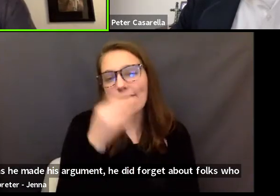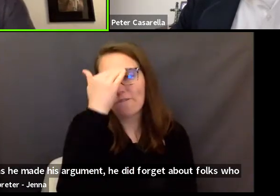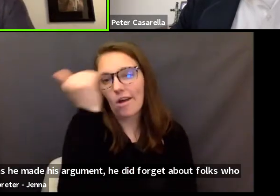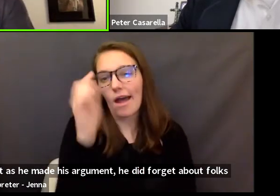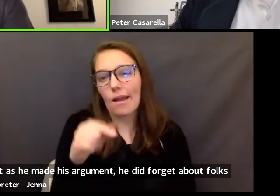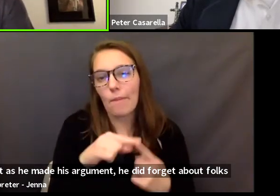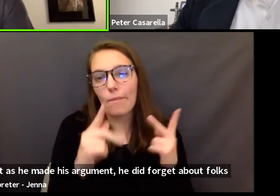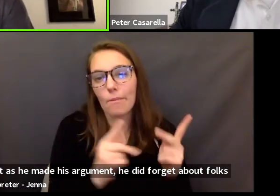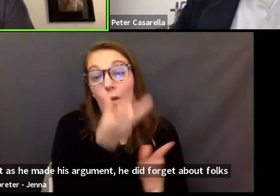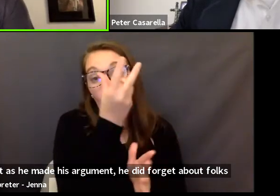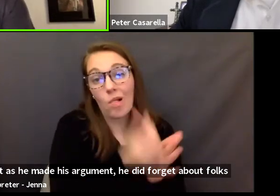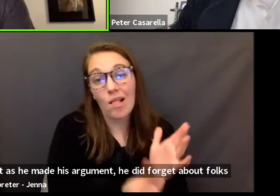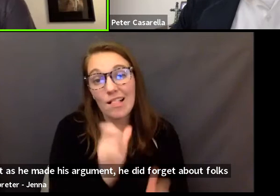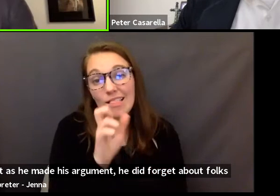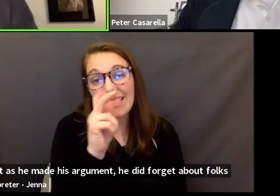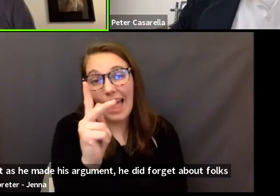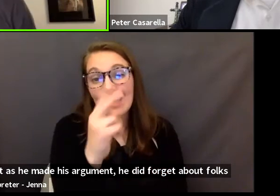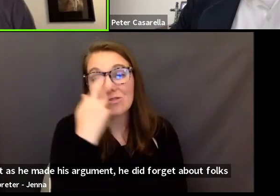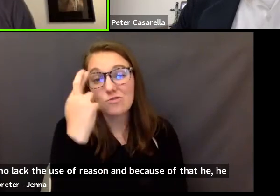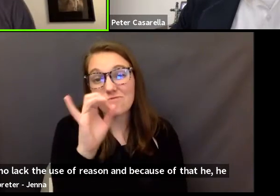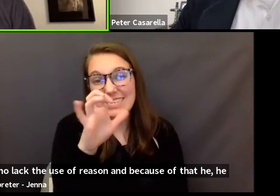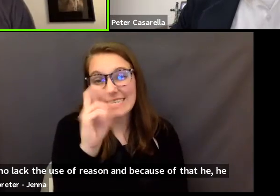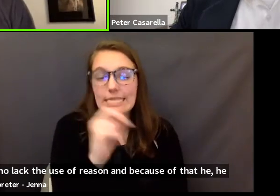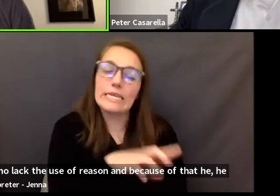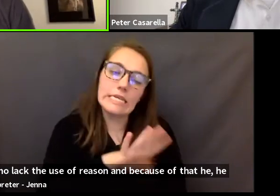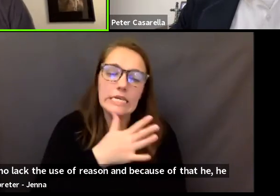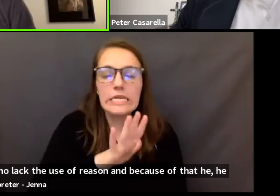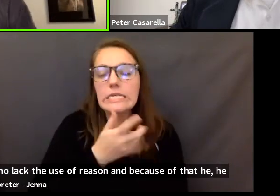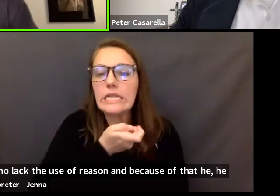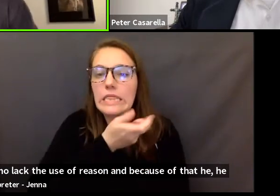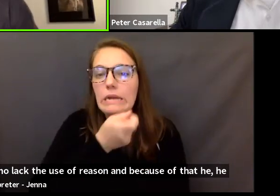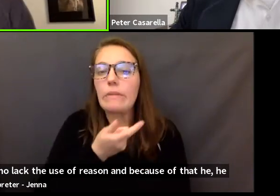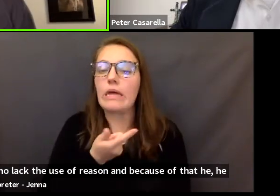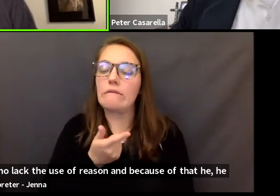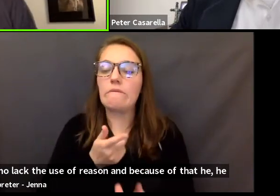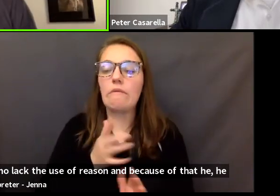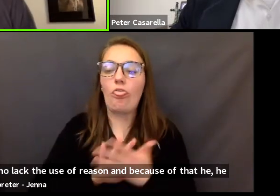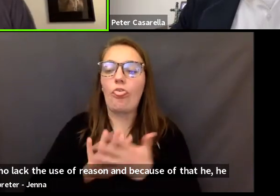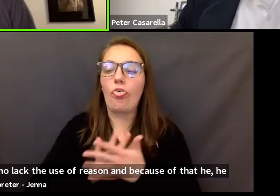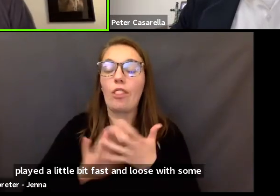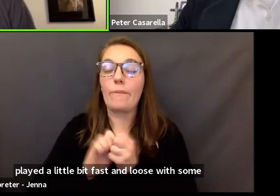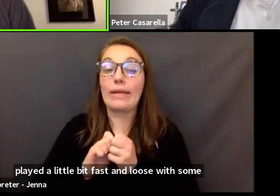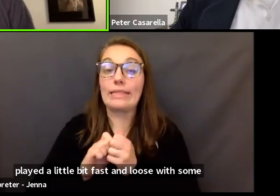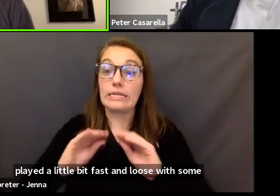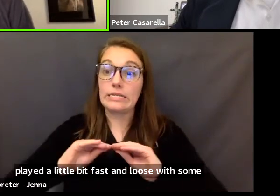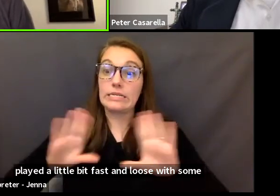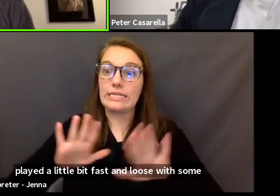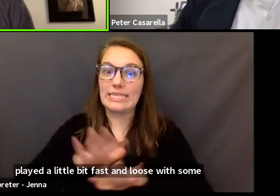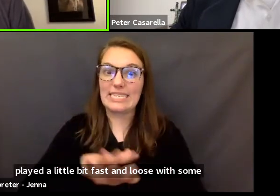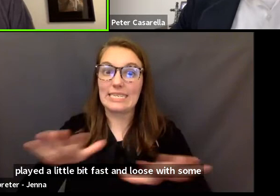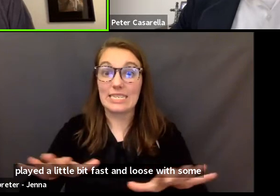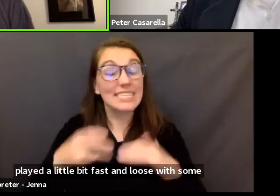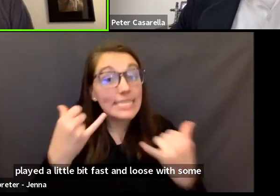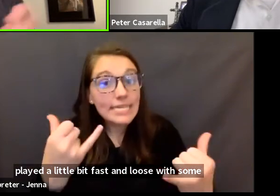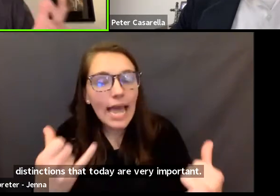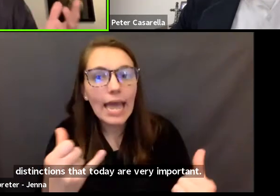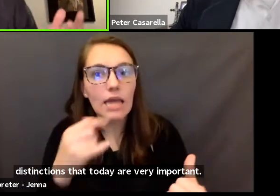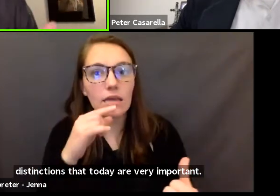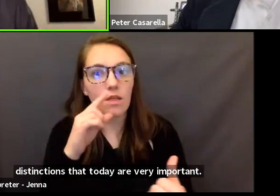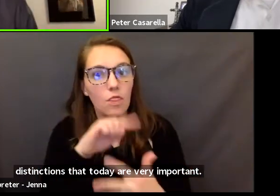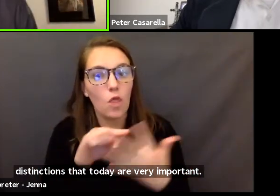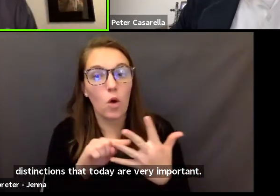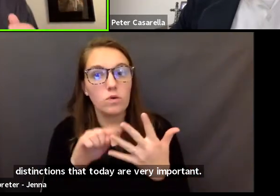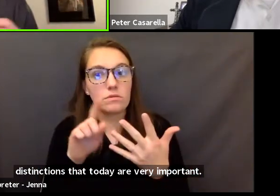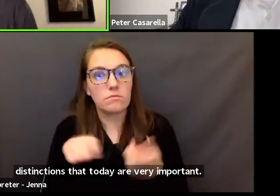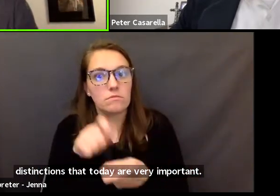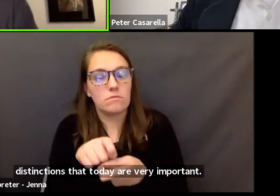that, he played a little bit fast and loose with some distinctions that today are very important. They never stopped